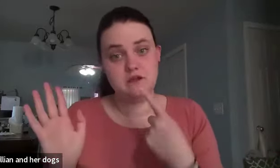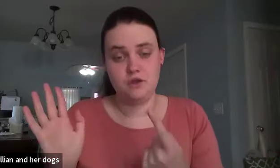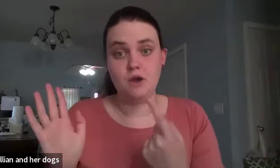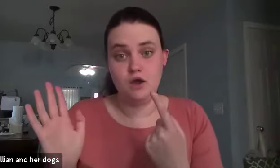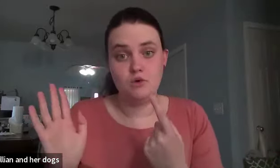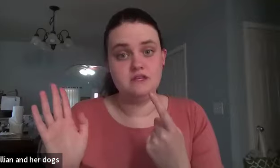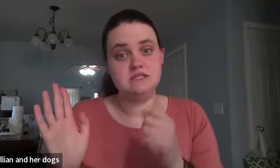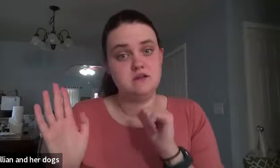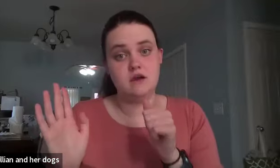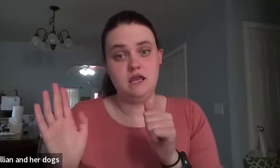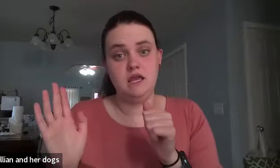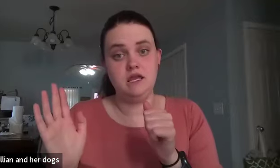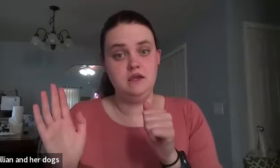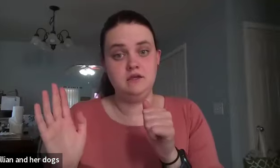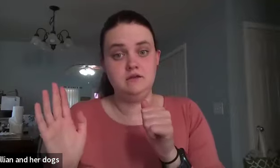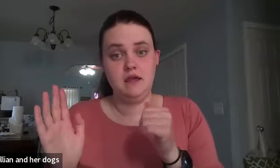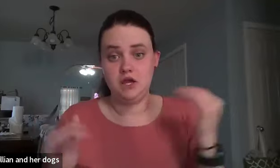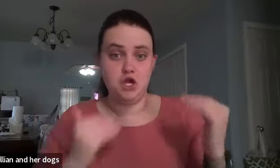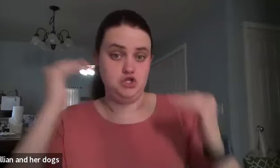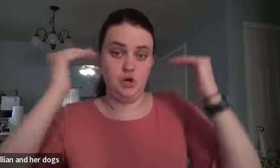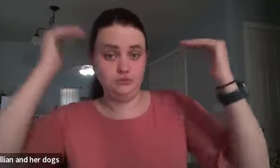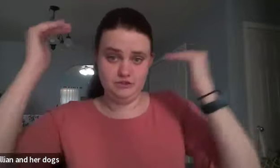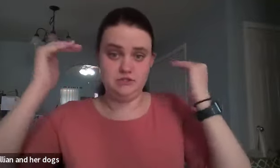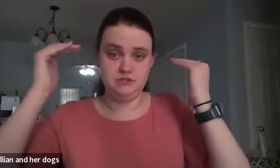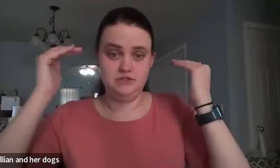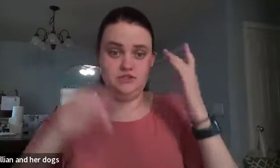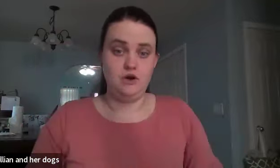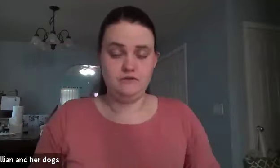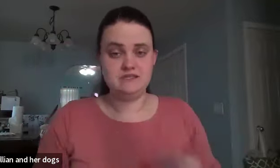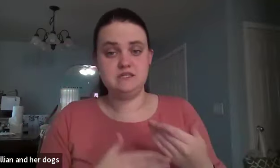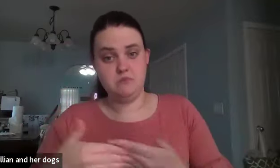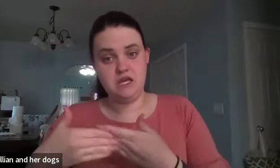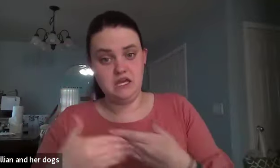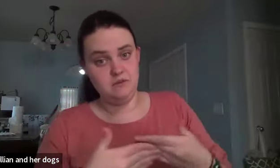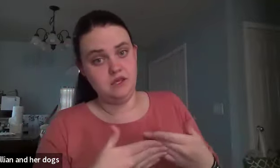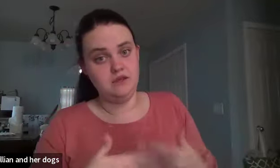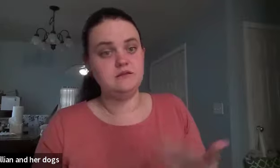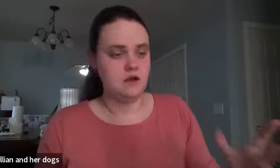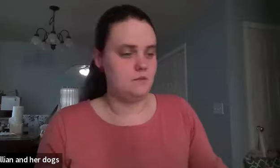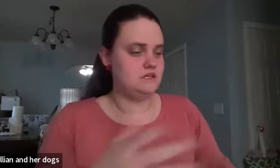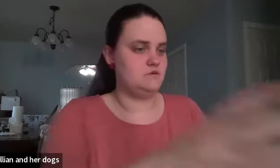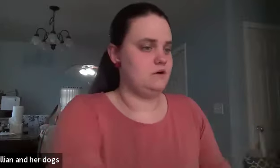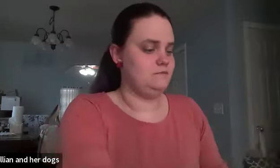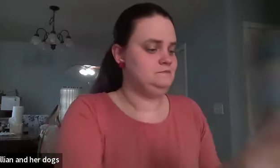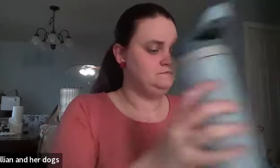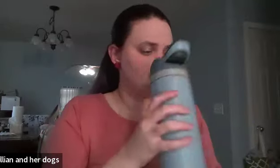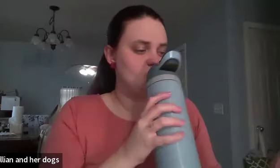tell them, oh, this is not a like adult dog. This is a baby, as well.